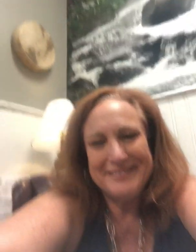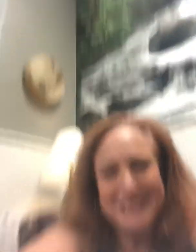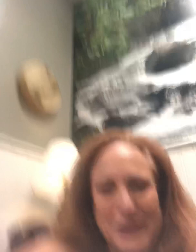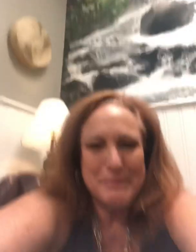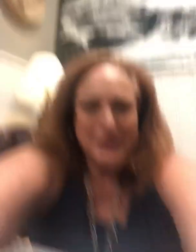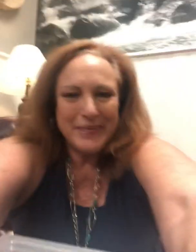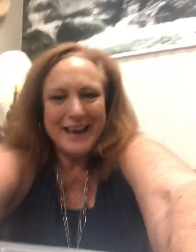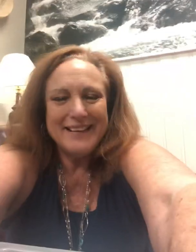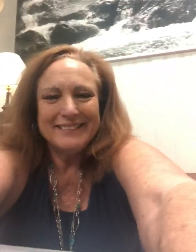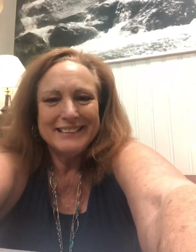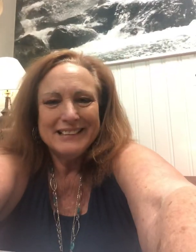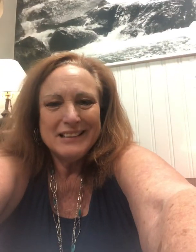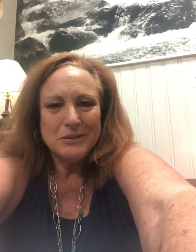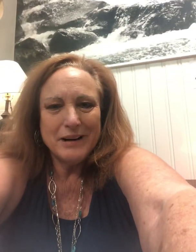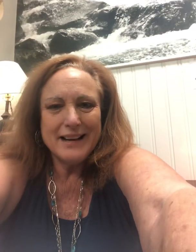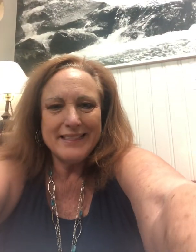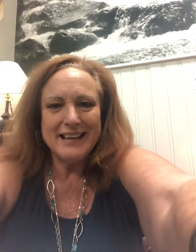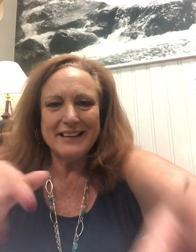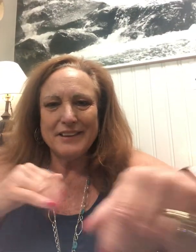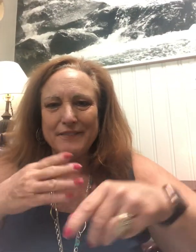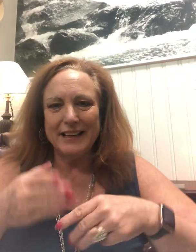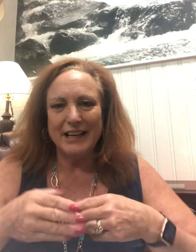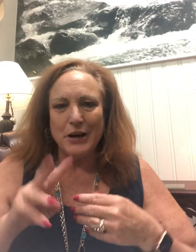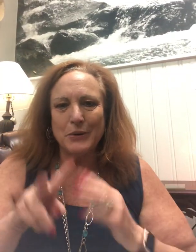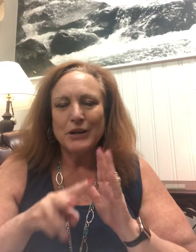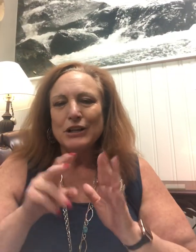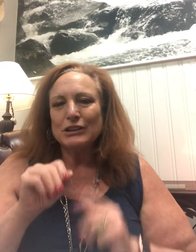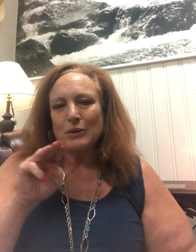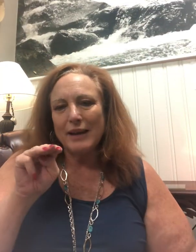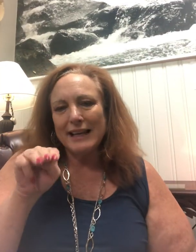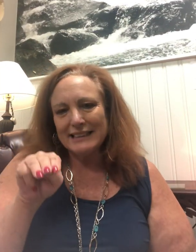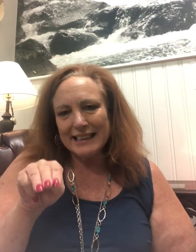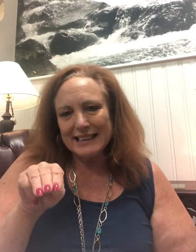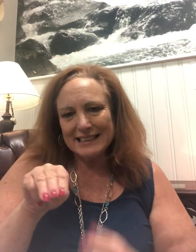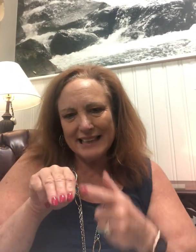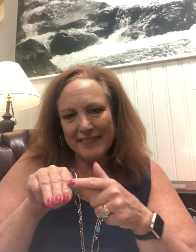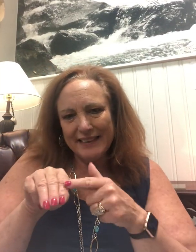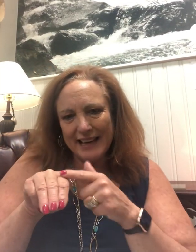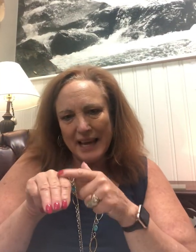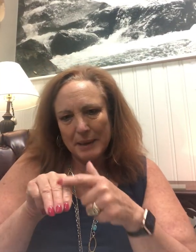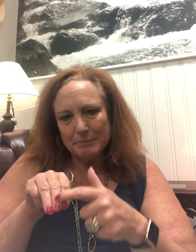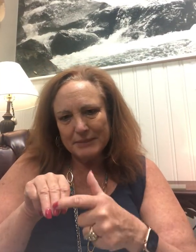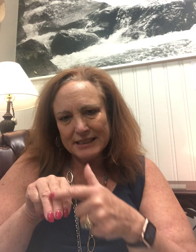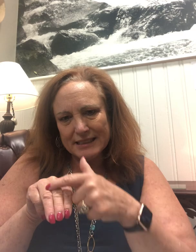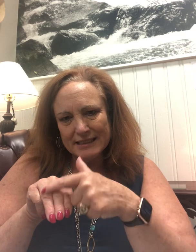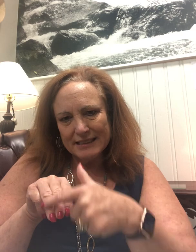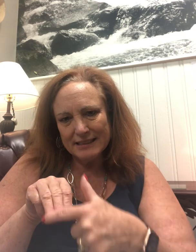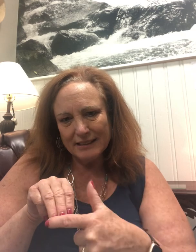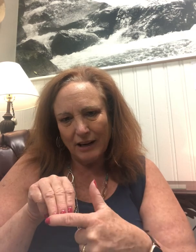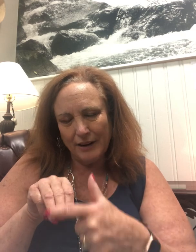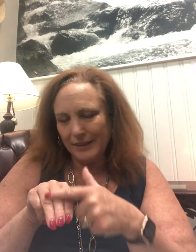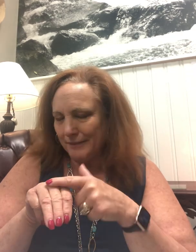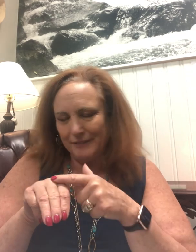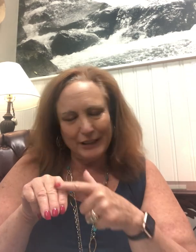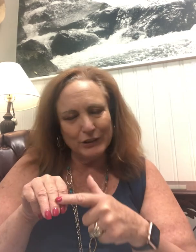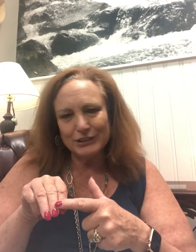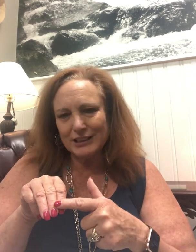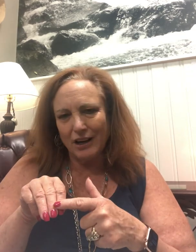Sorry about that. Right at the end of the video. So I like to extend the M's, the fingers on